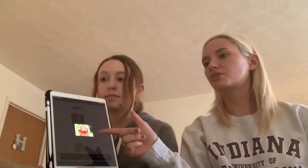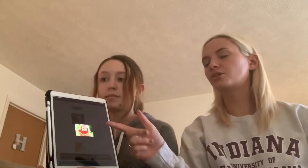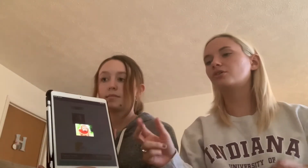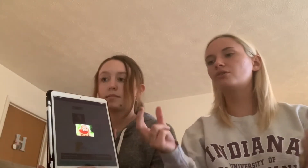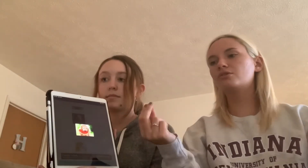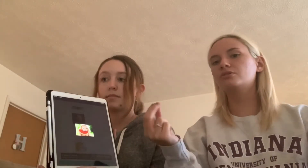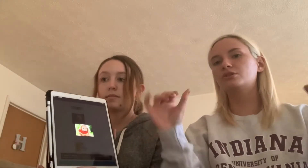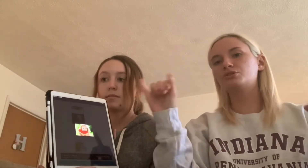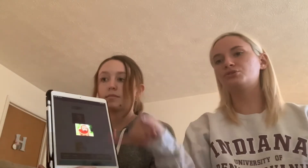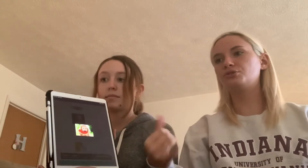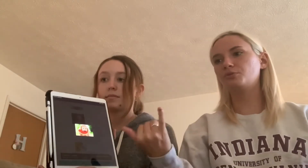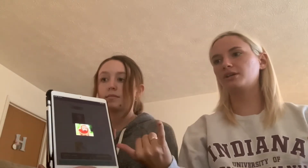girl doing?